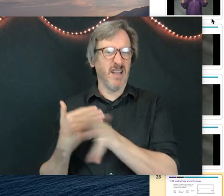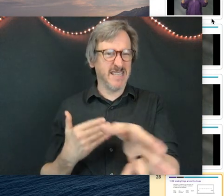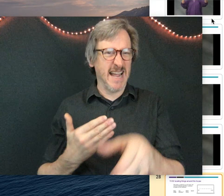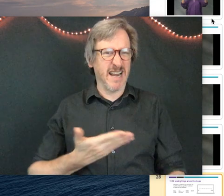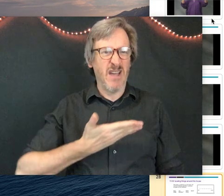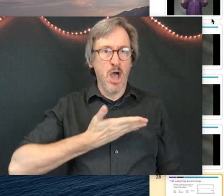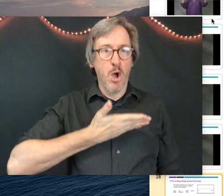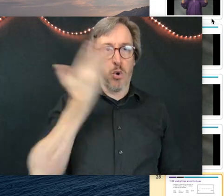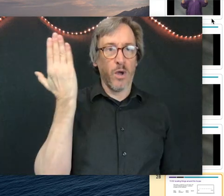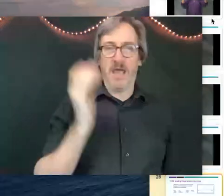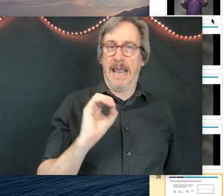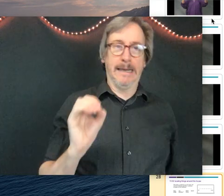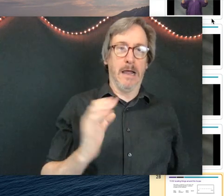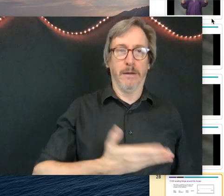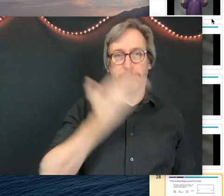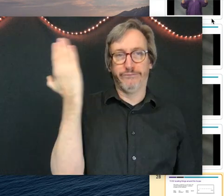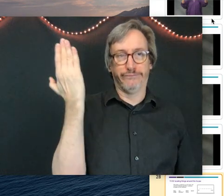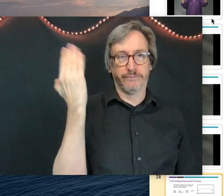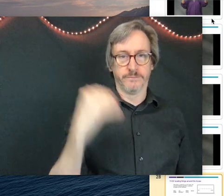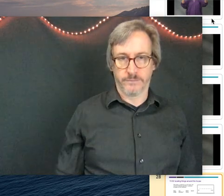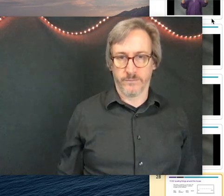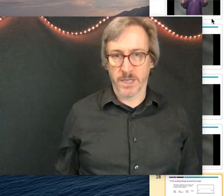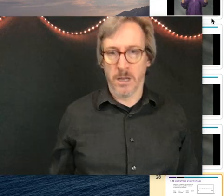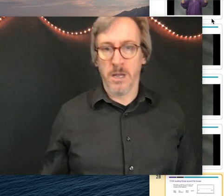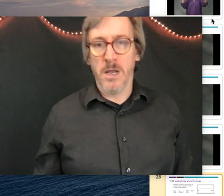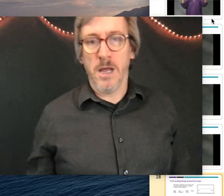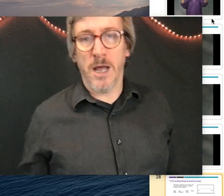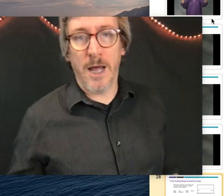out? It's that kind of, ain't none.